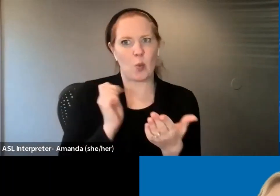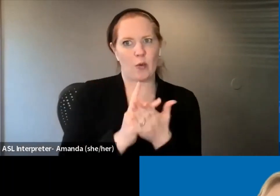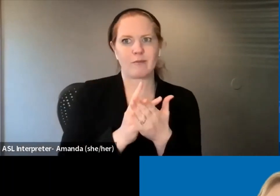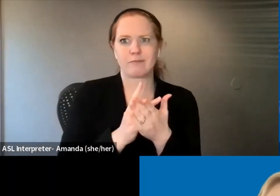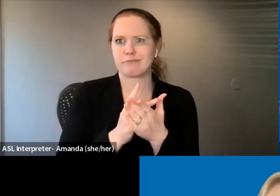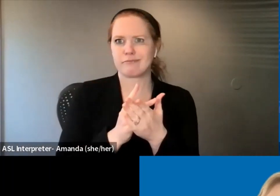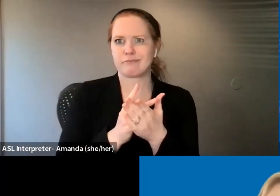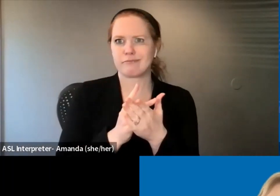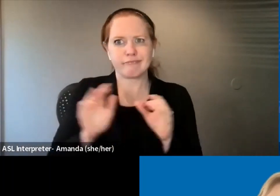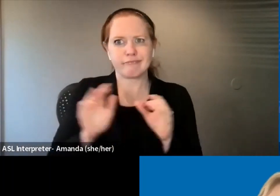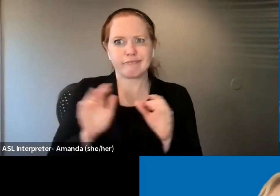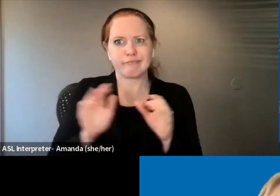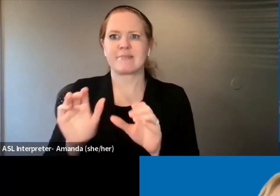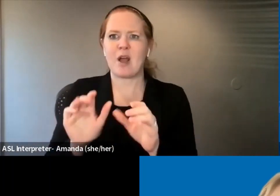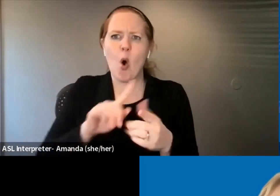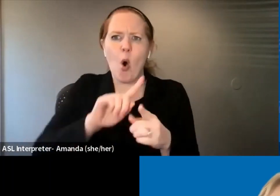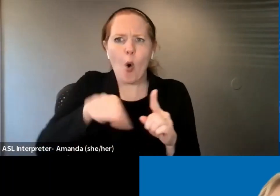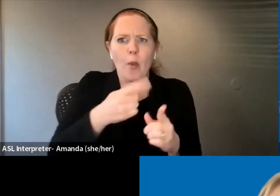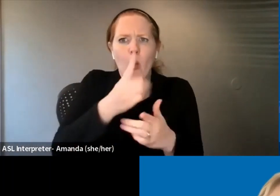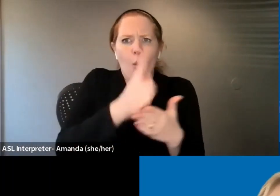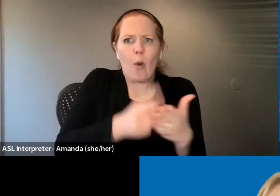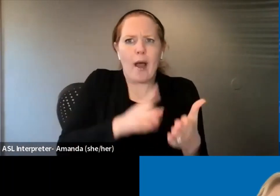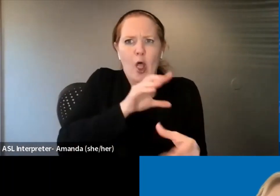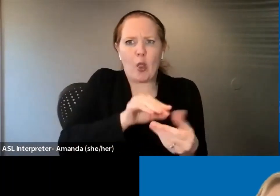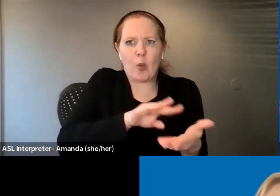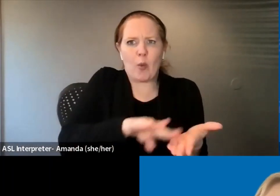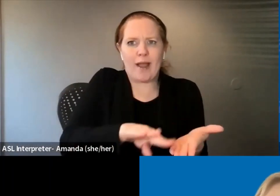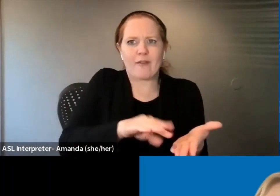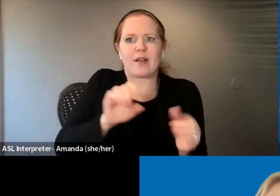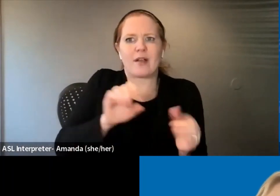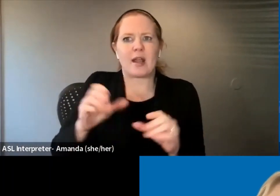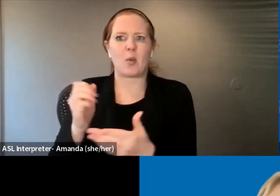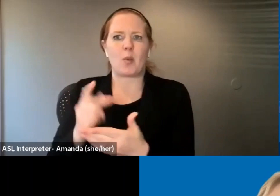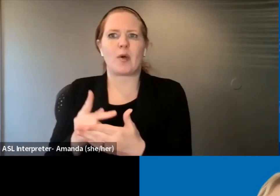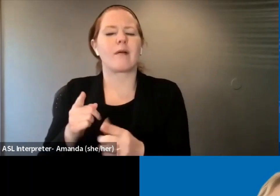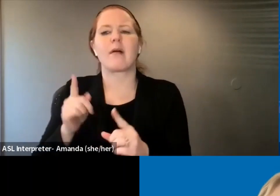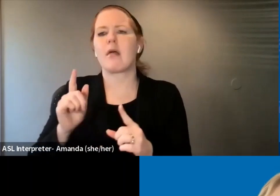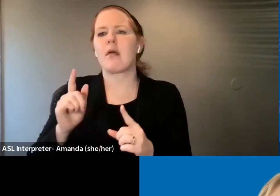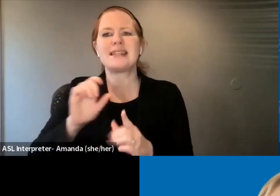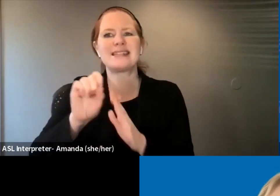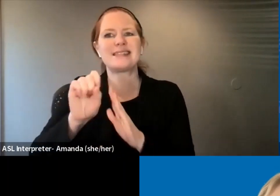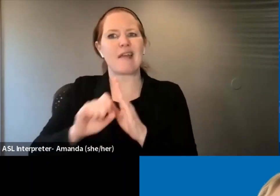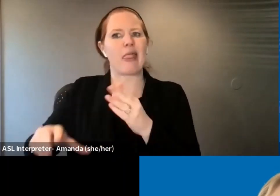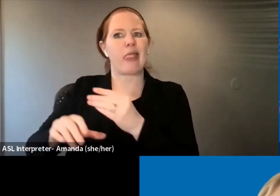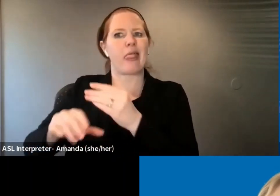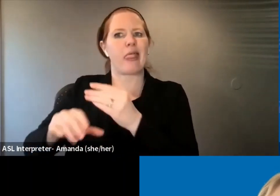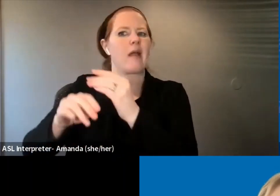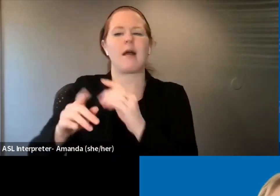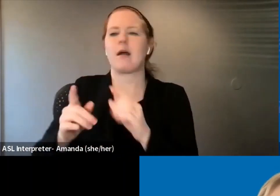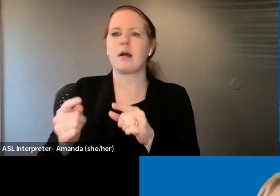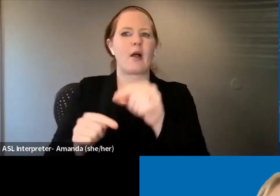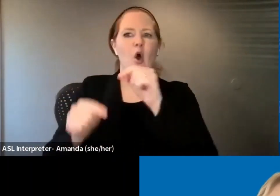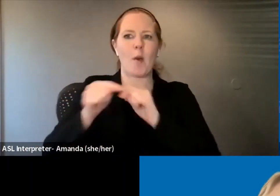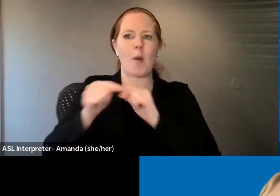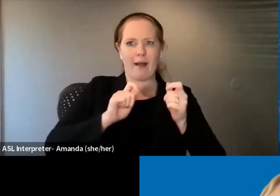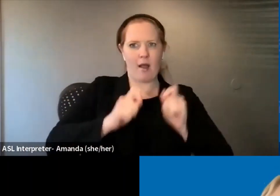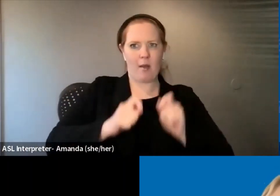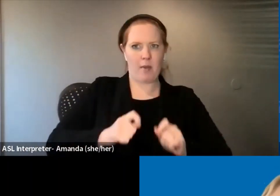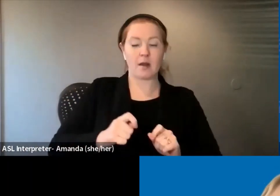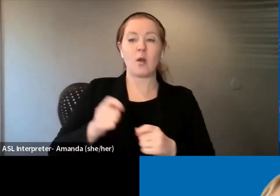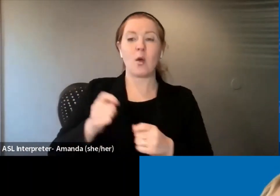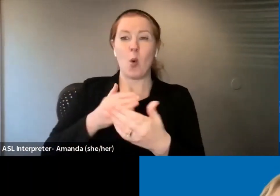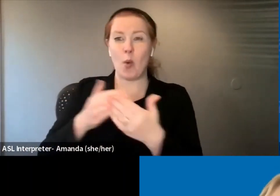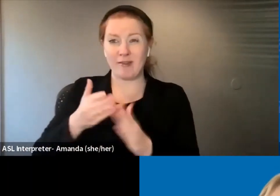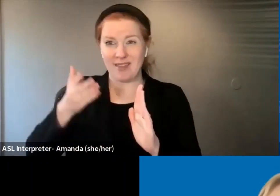only what is in the waiver can't be approved. So states can't add to it unless they go back and amend it. But whatever is in